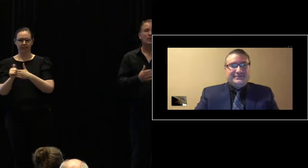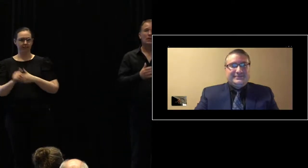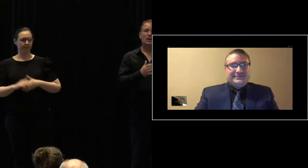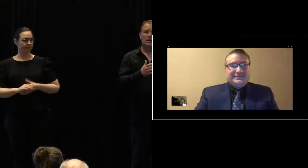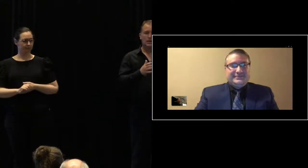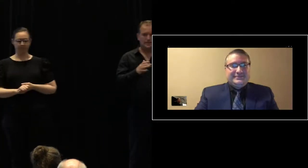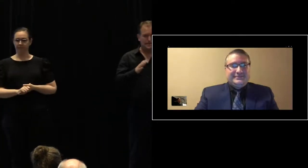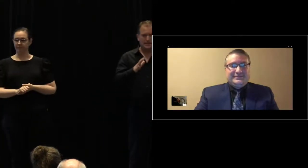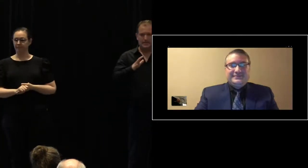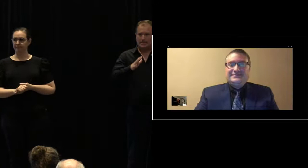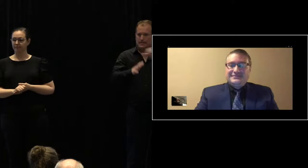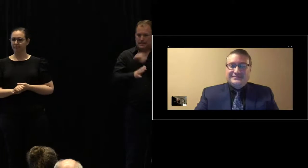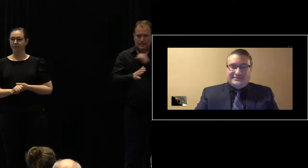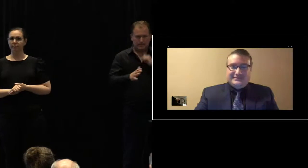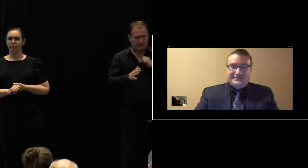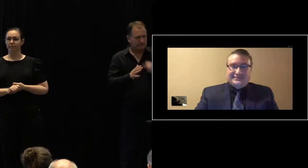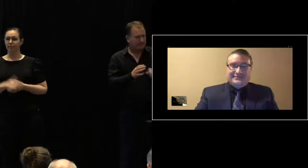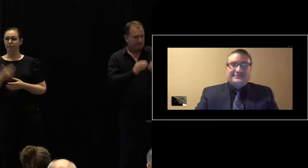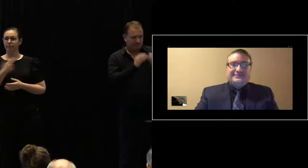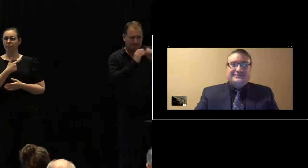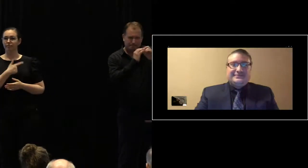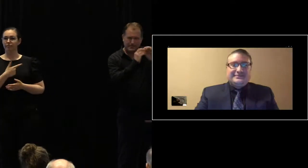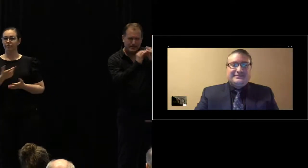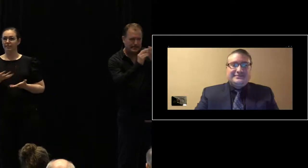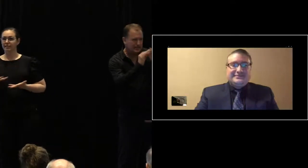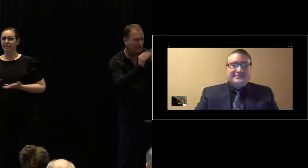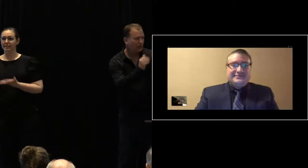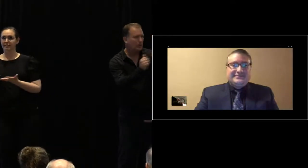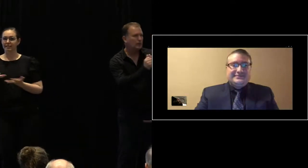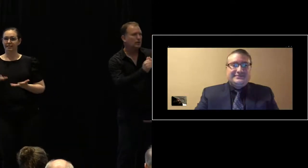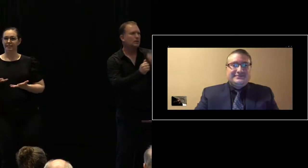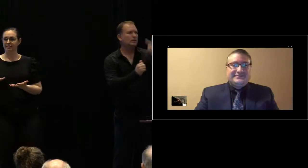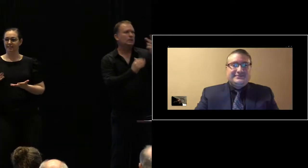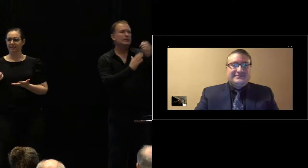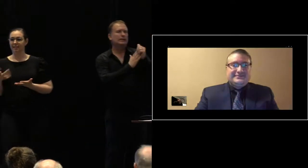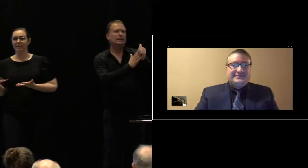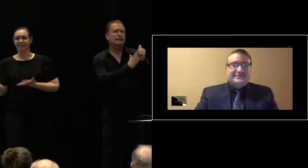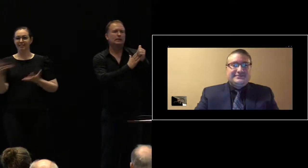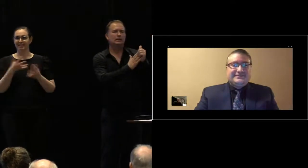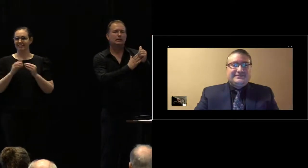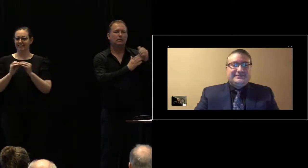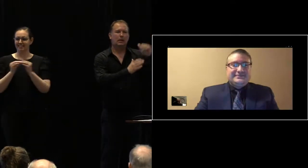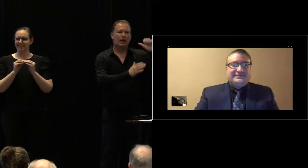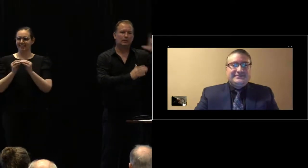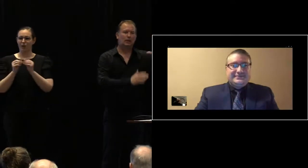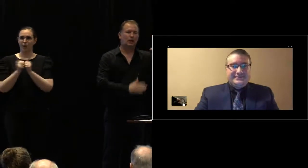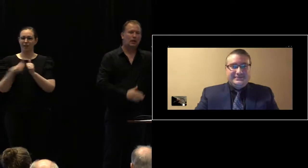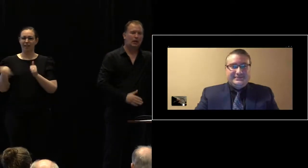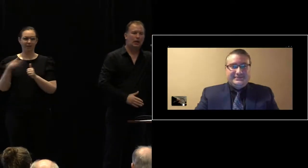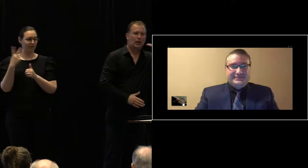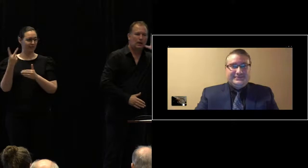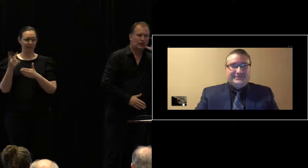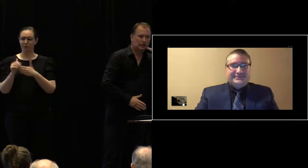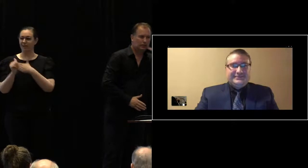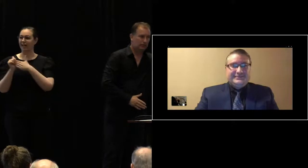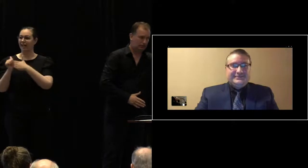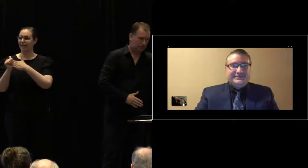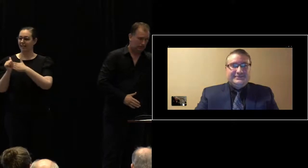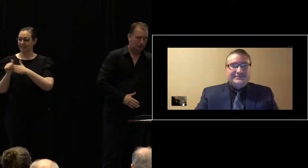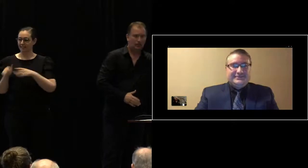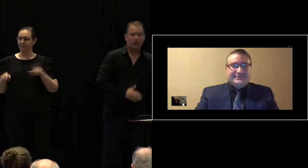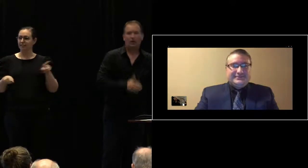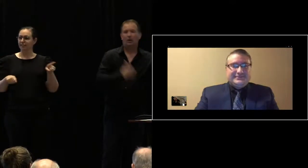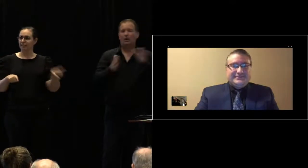our gratitude and Frank for the work that he has done at the national level, ensuring